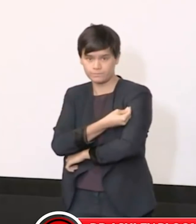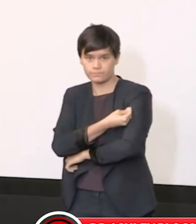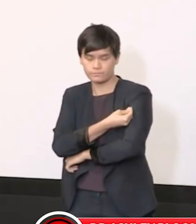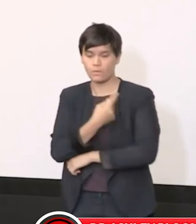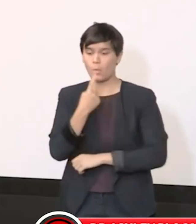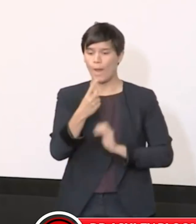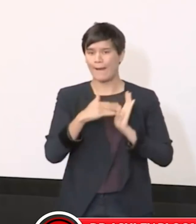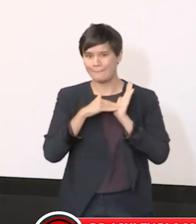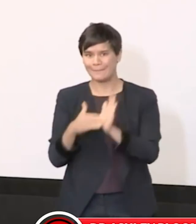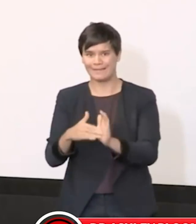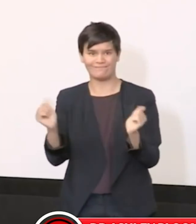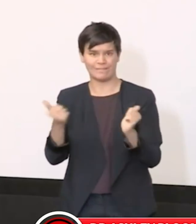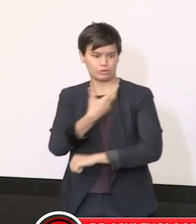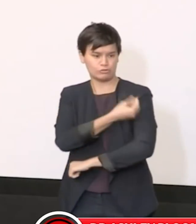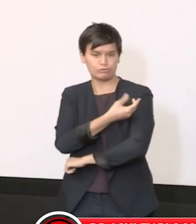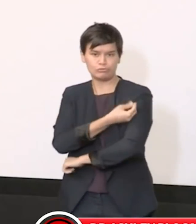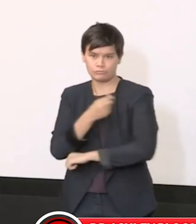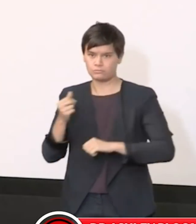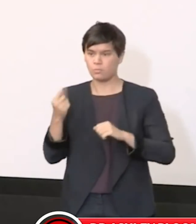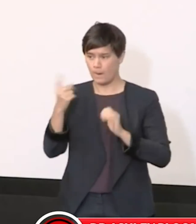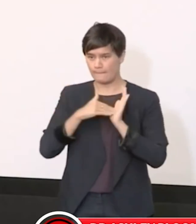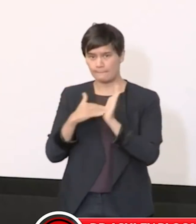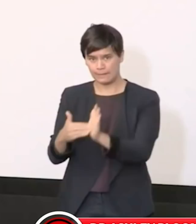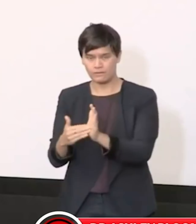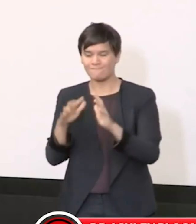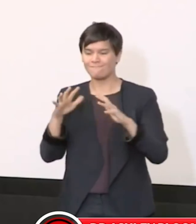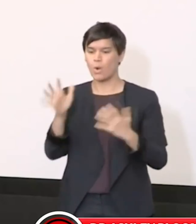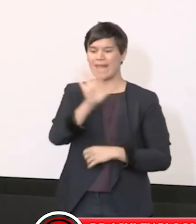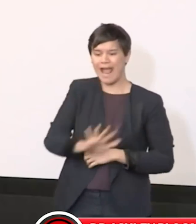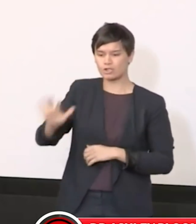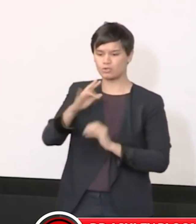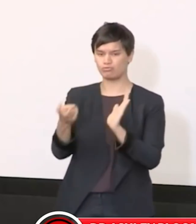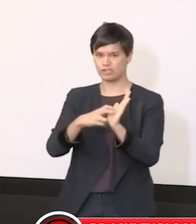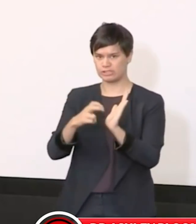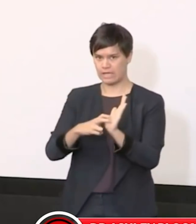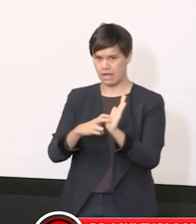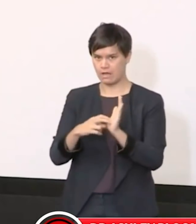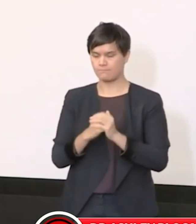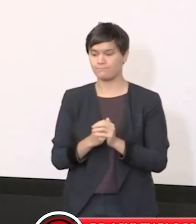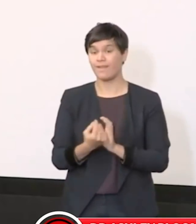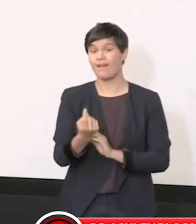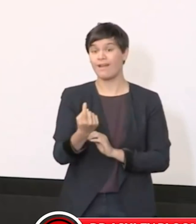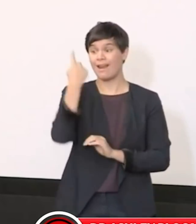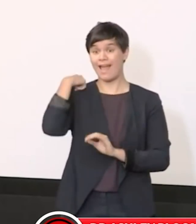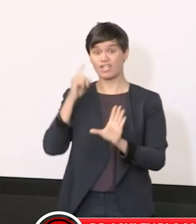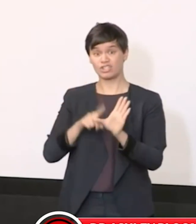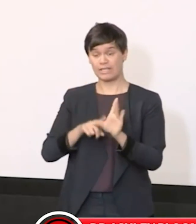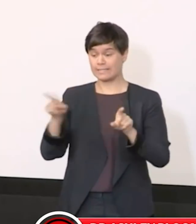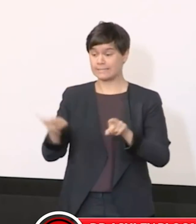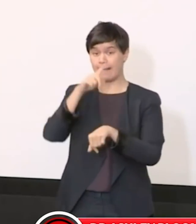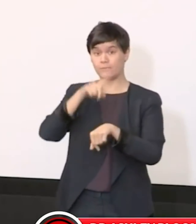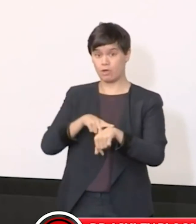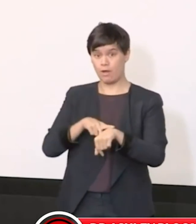our National Immunisation Register. That's over 200,000, around 200,000 more than at the same time last